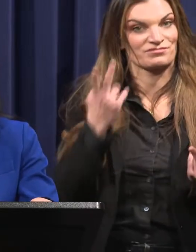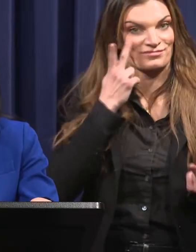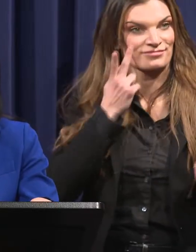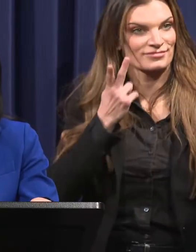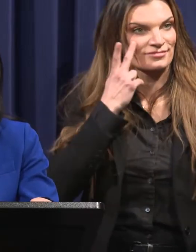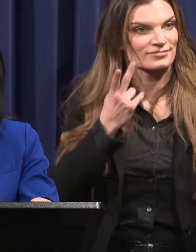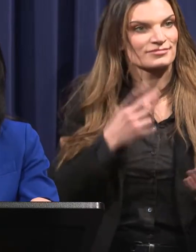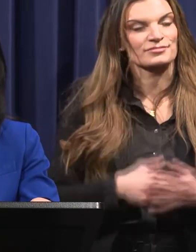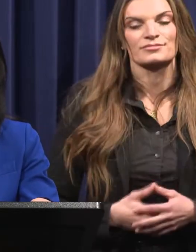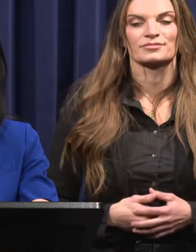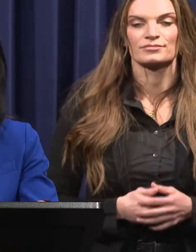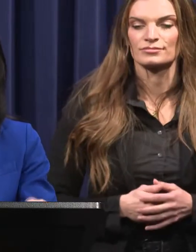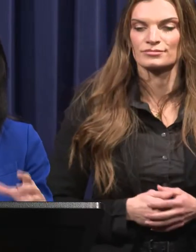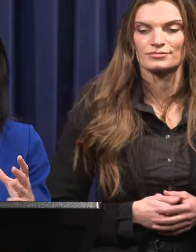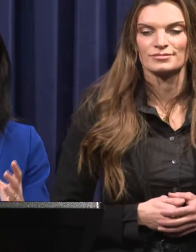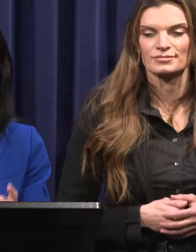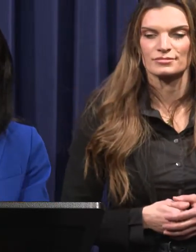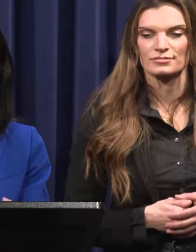regard to